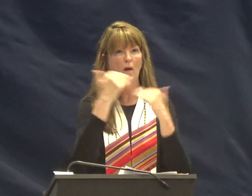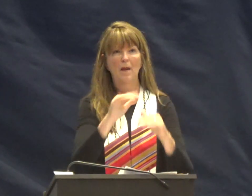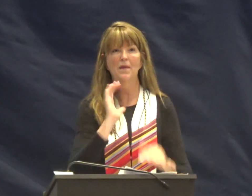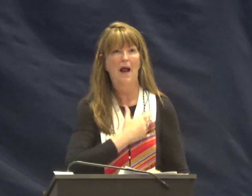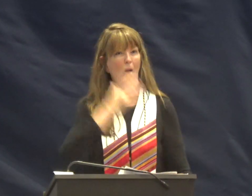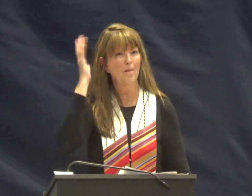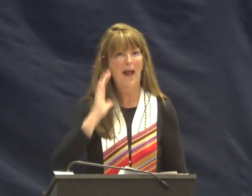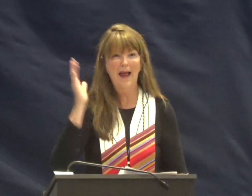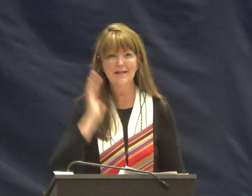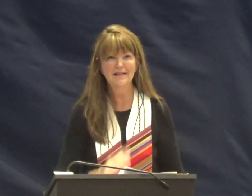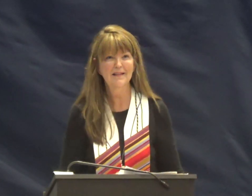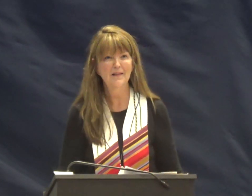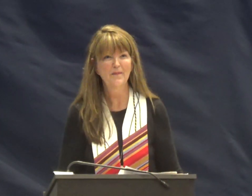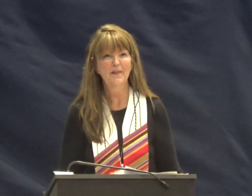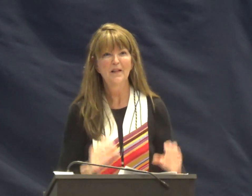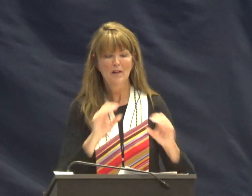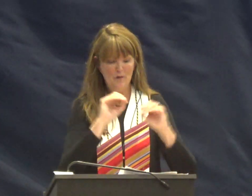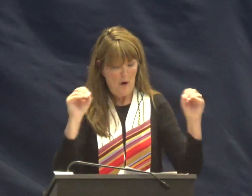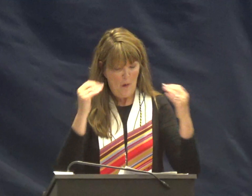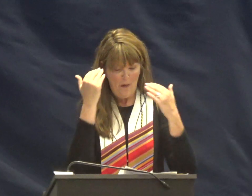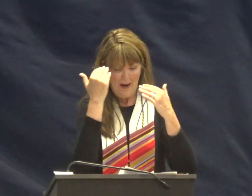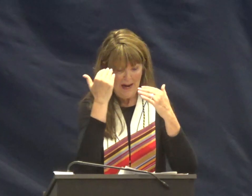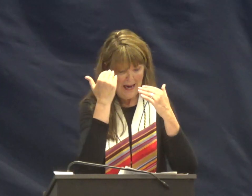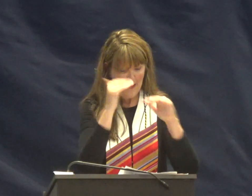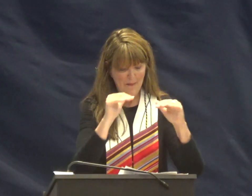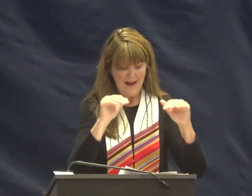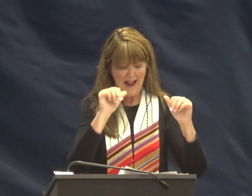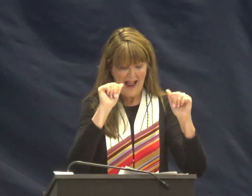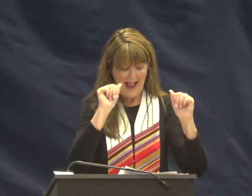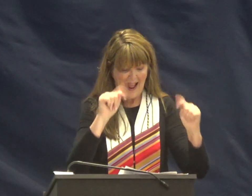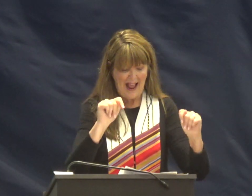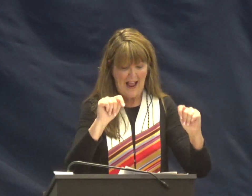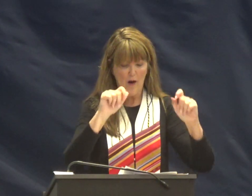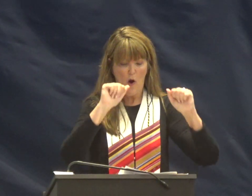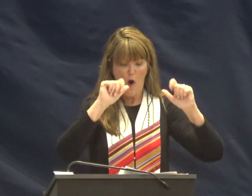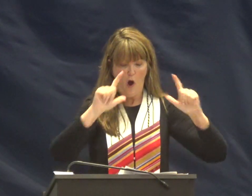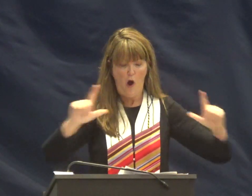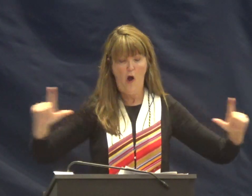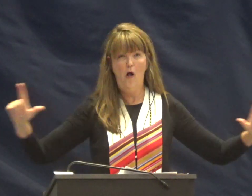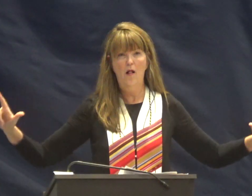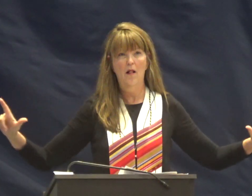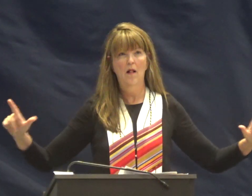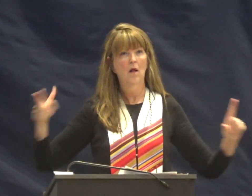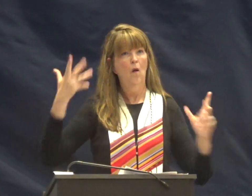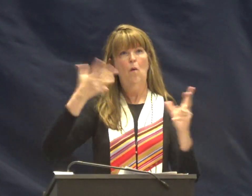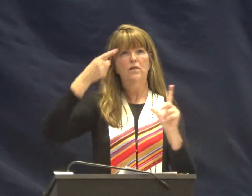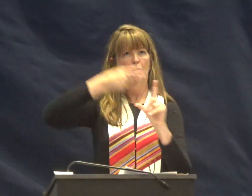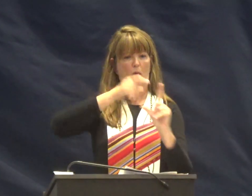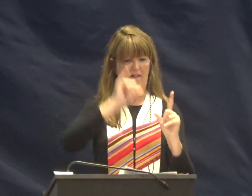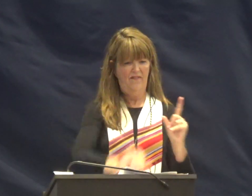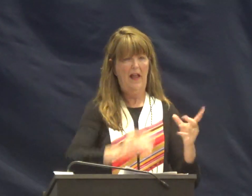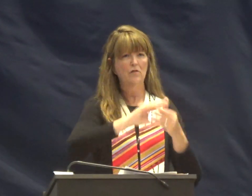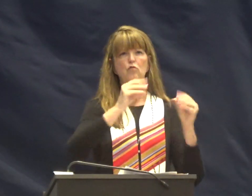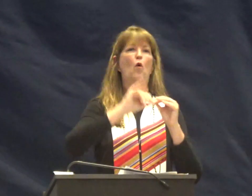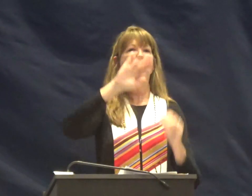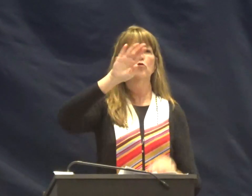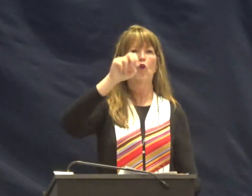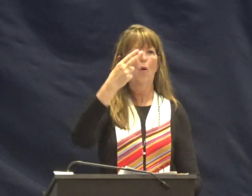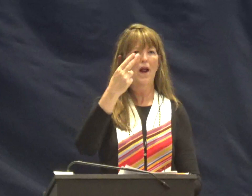there are no limitations on forgiveness, no limitations on being forgiven for anything we've done in the past at